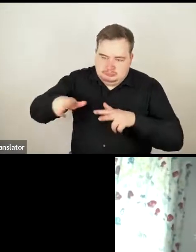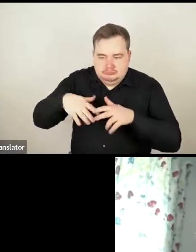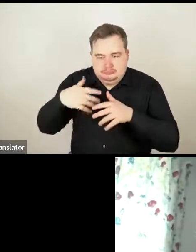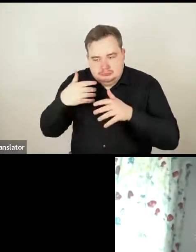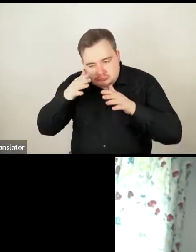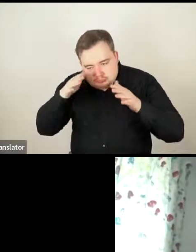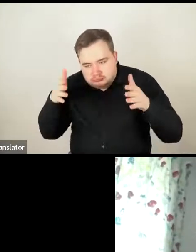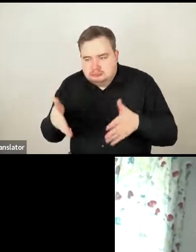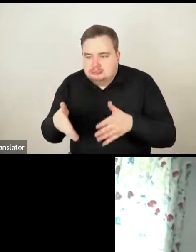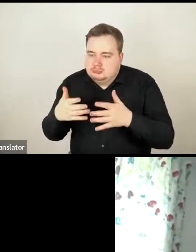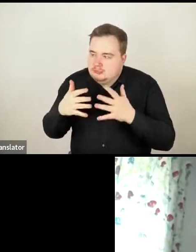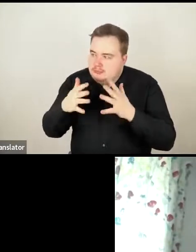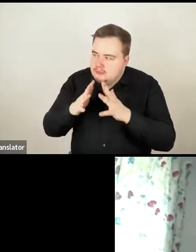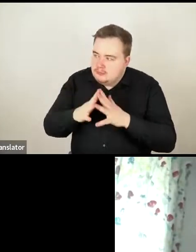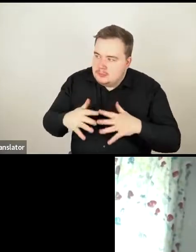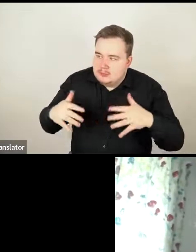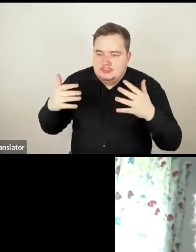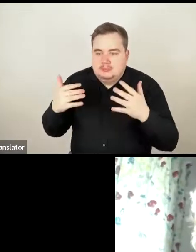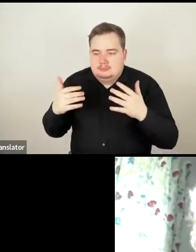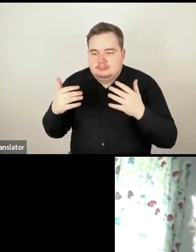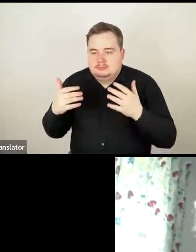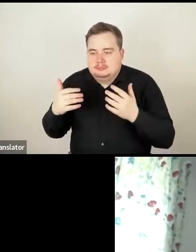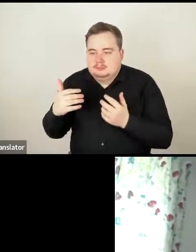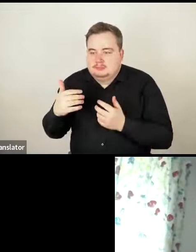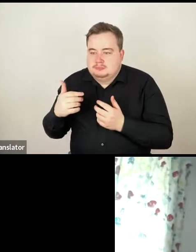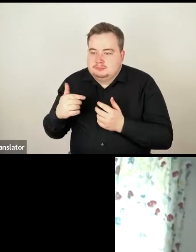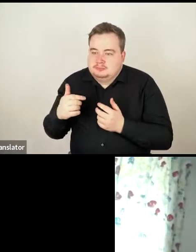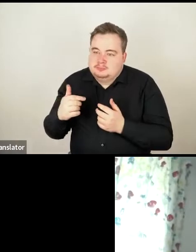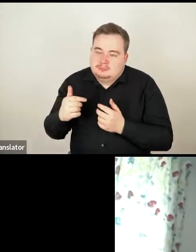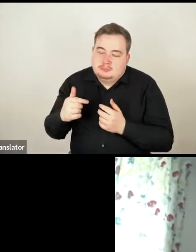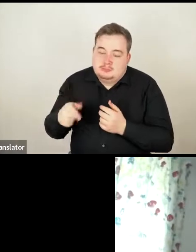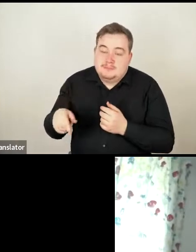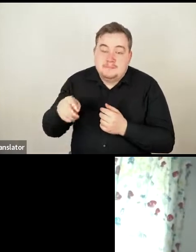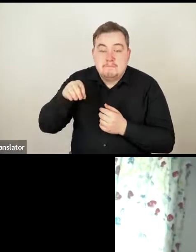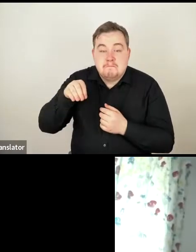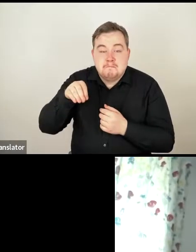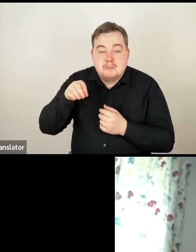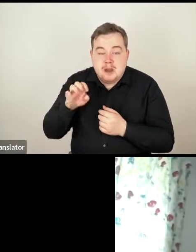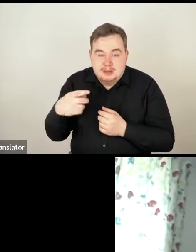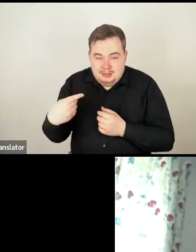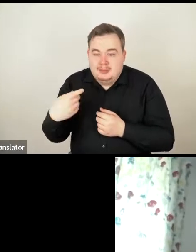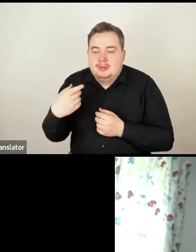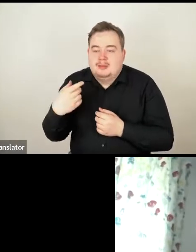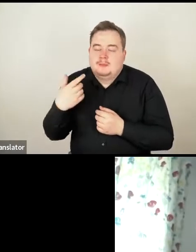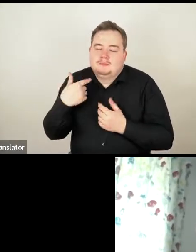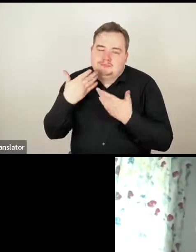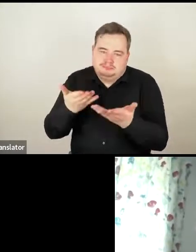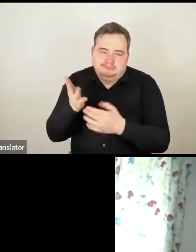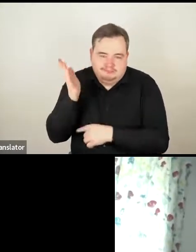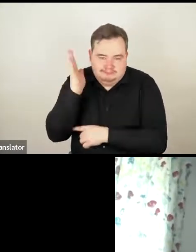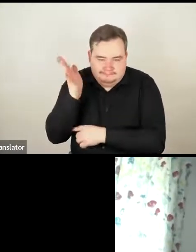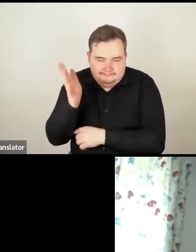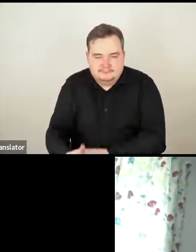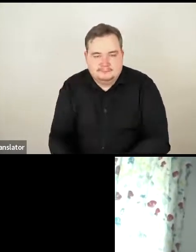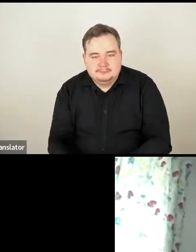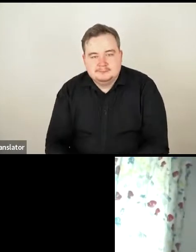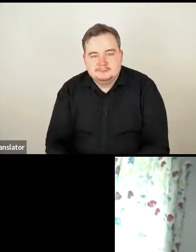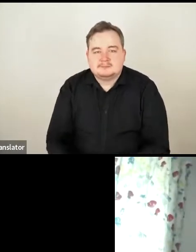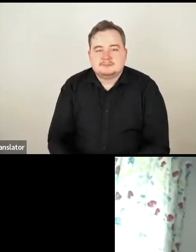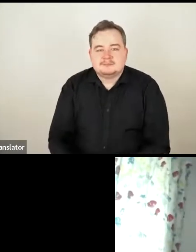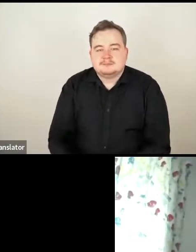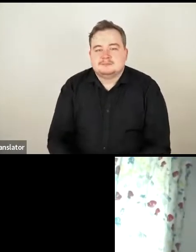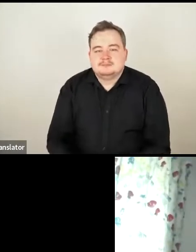of Malta. Dear Meg, we are looking forward hearing from you, from your